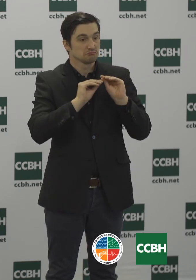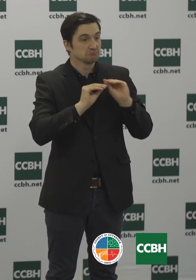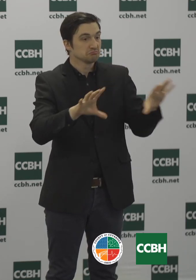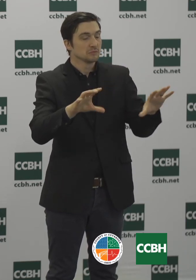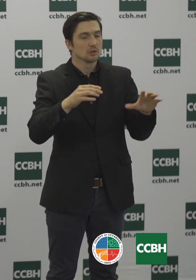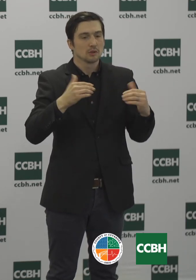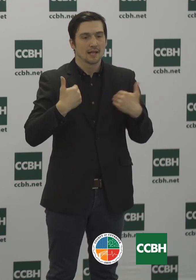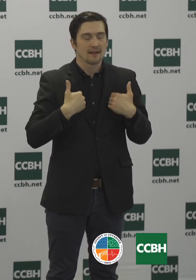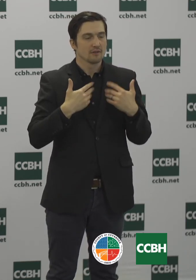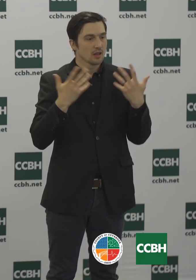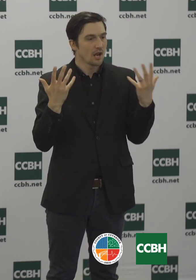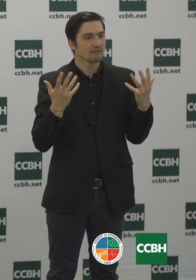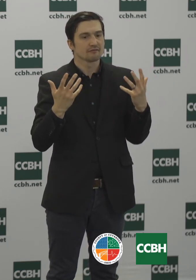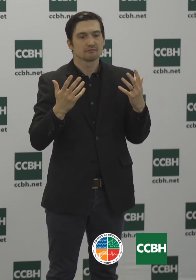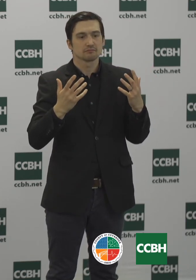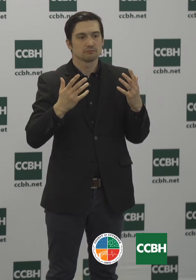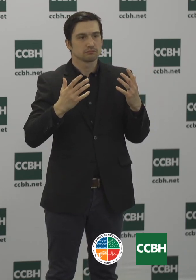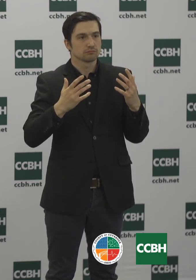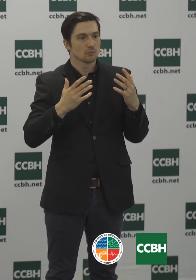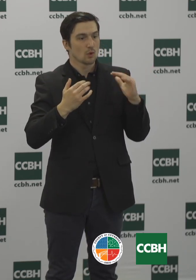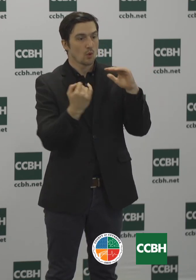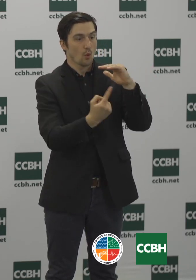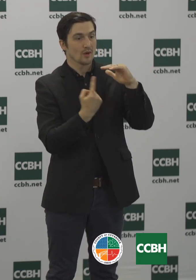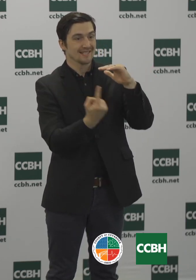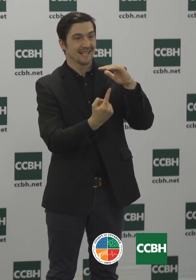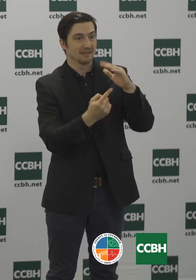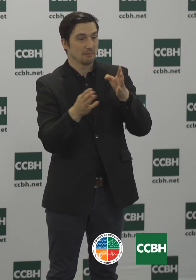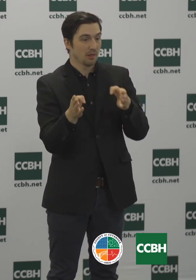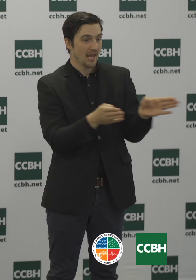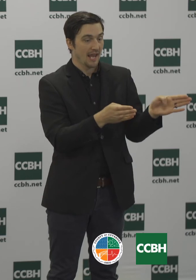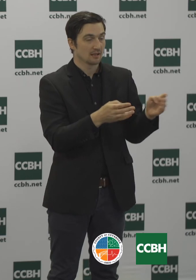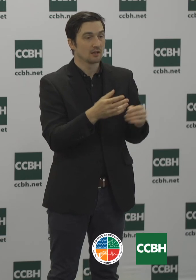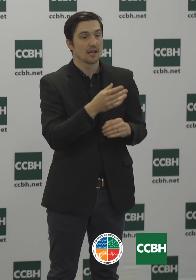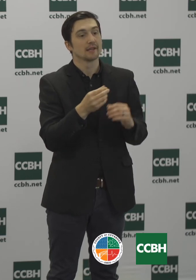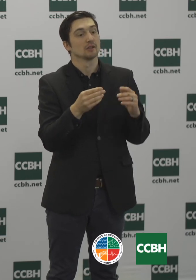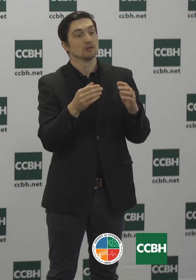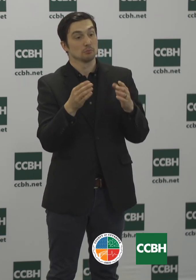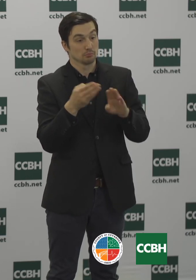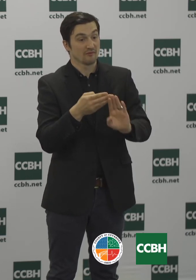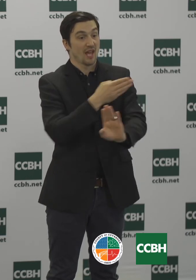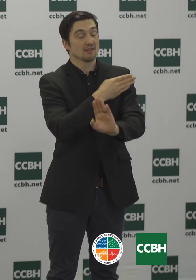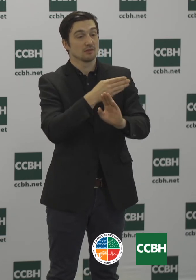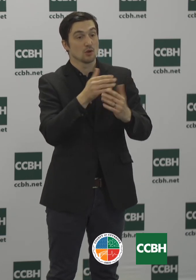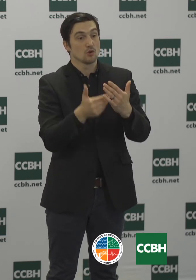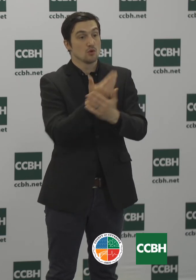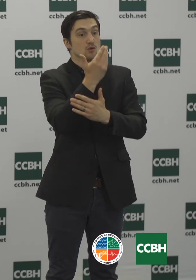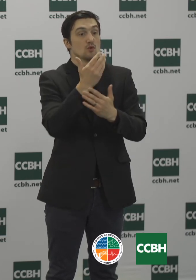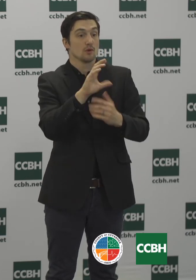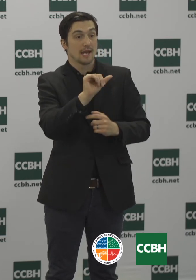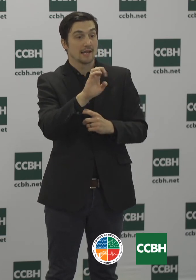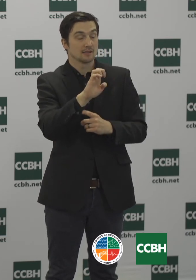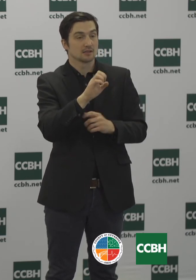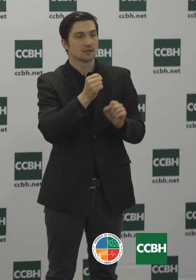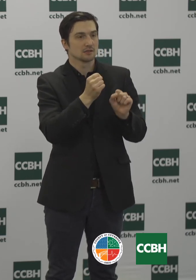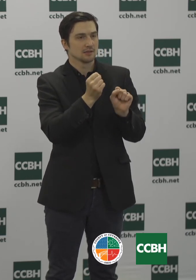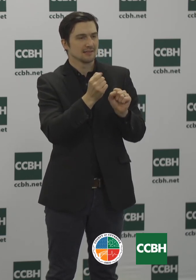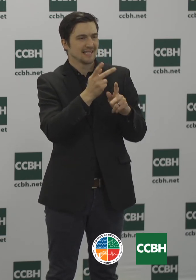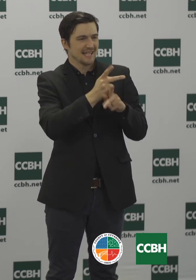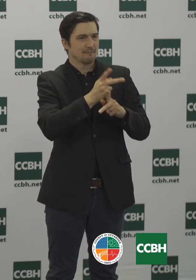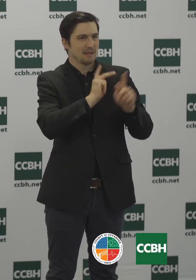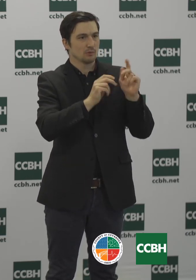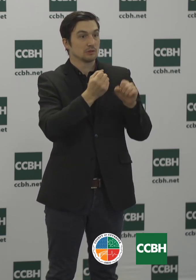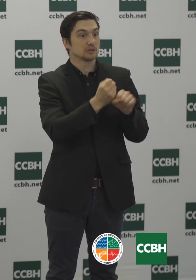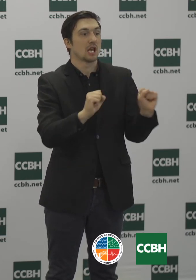of quarantining plans, et cetera, to prevent to prevent new infections and keep people safe. But I wanted to just reiterate that